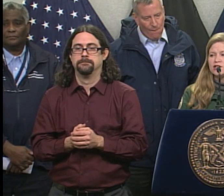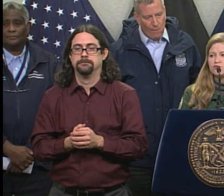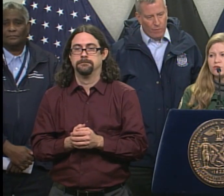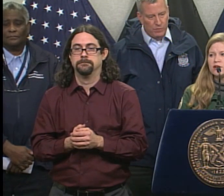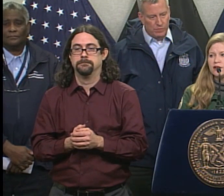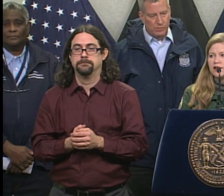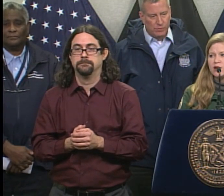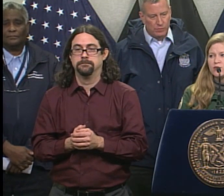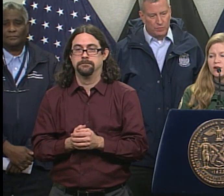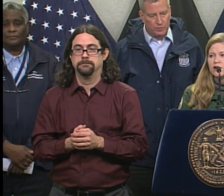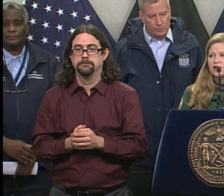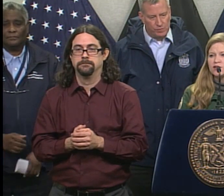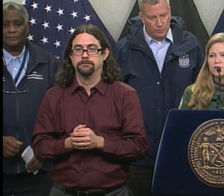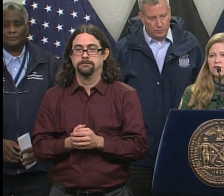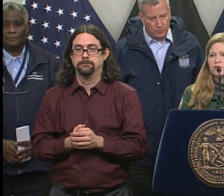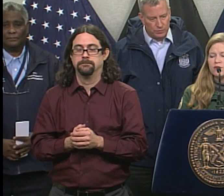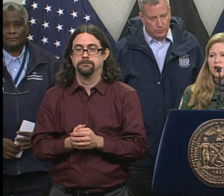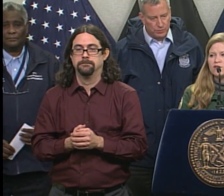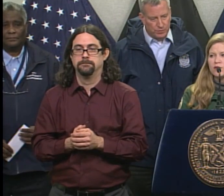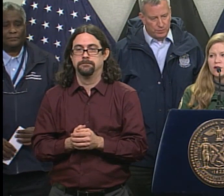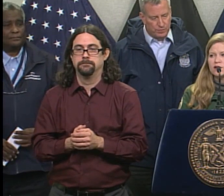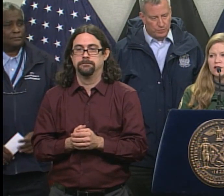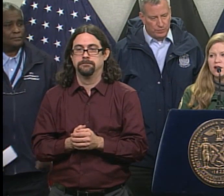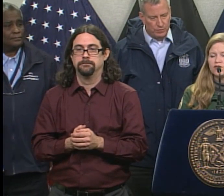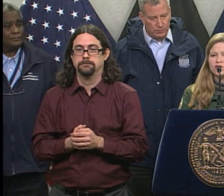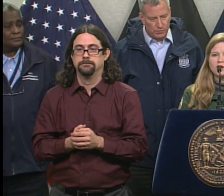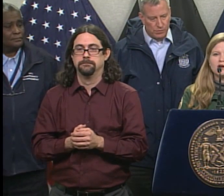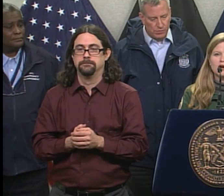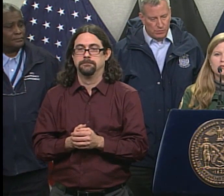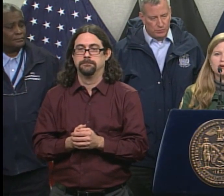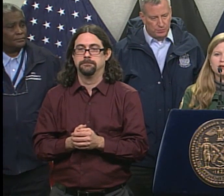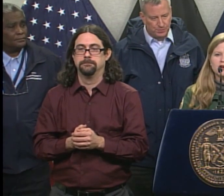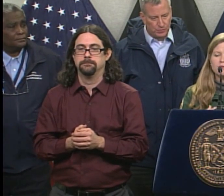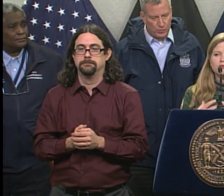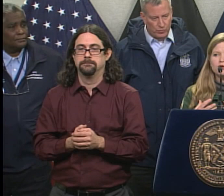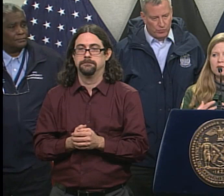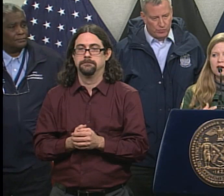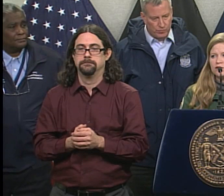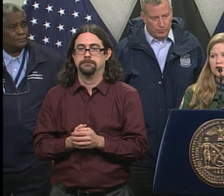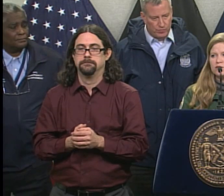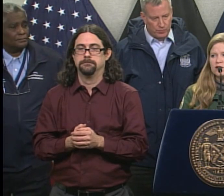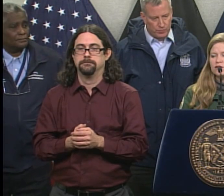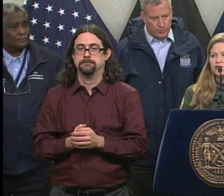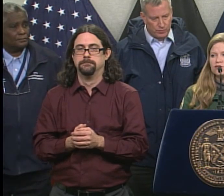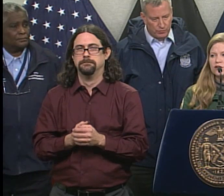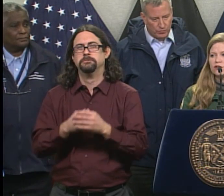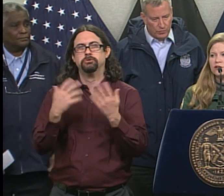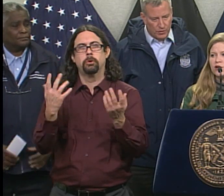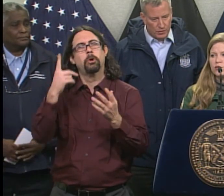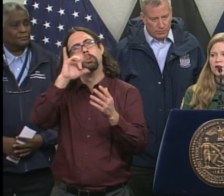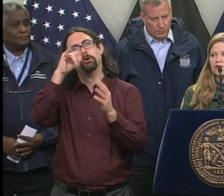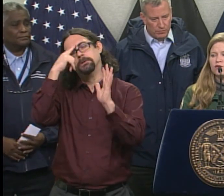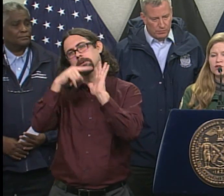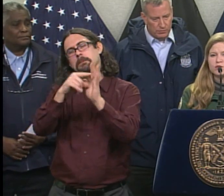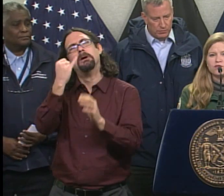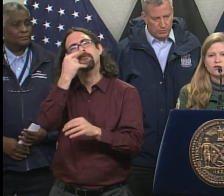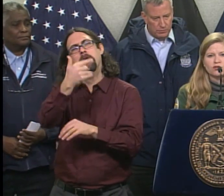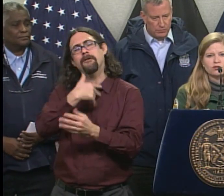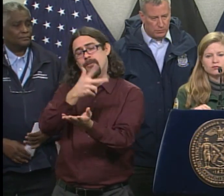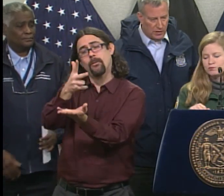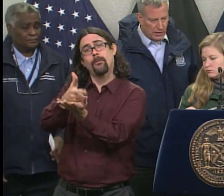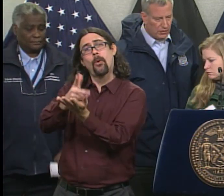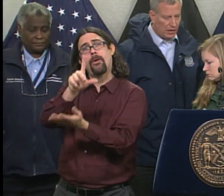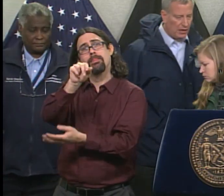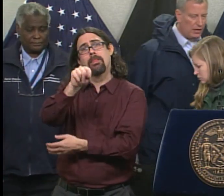that is really hampering us. Some of the private parking lots are building up new mountains in the middle of the street, so that will be our enforcement